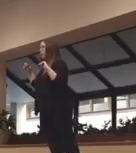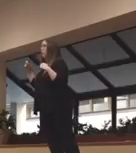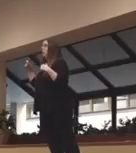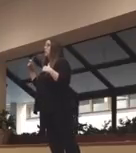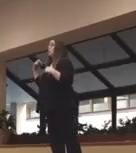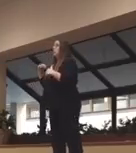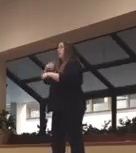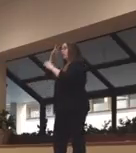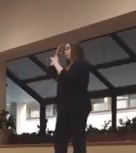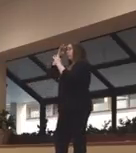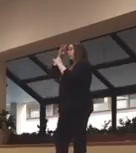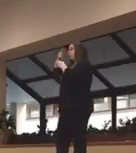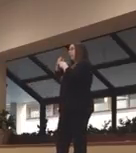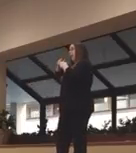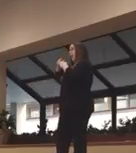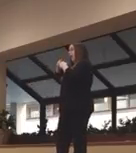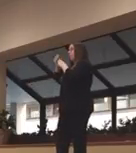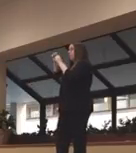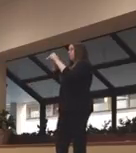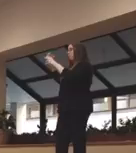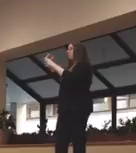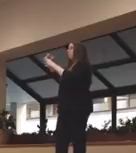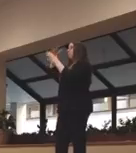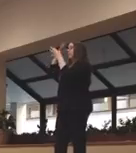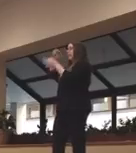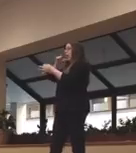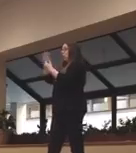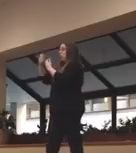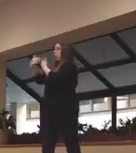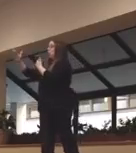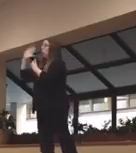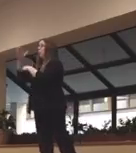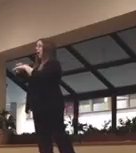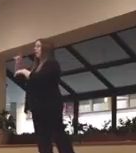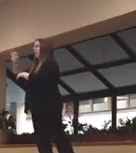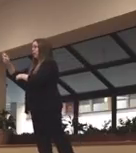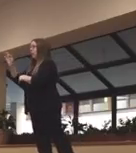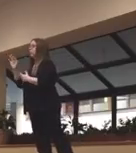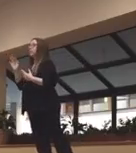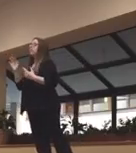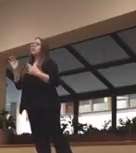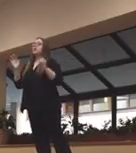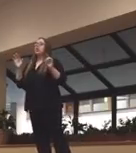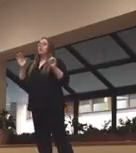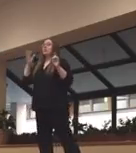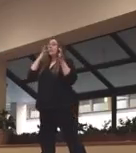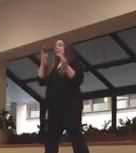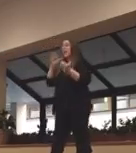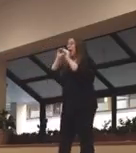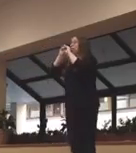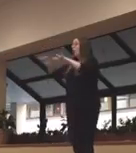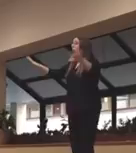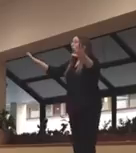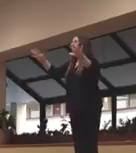represent you and all other members that would be affected. We threw several names in the ring, and then they